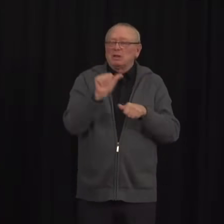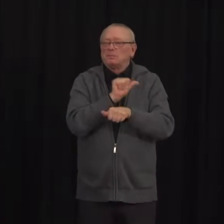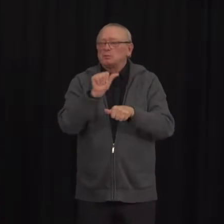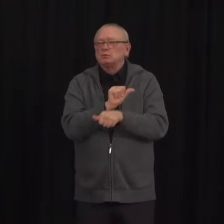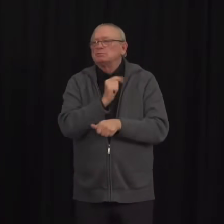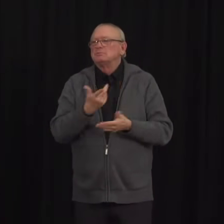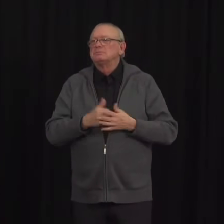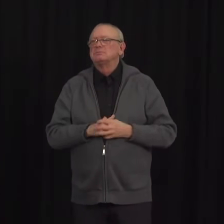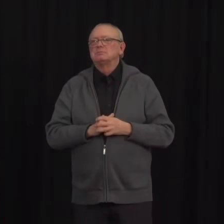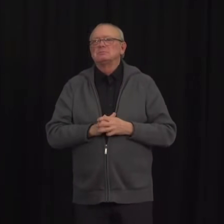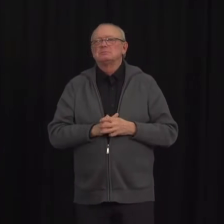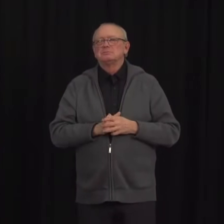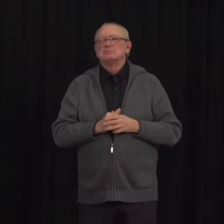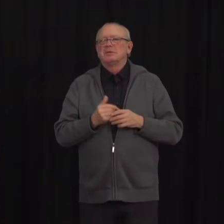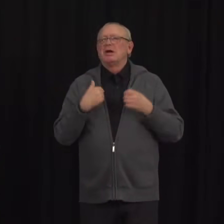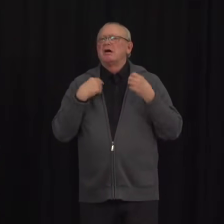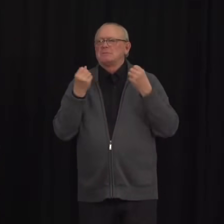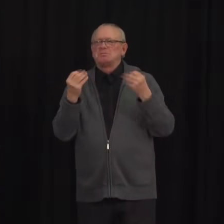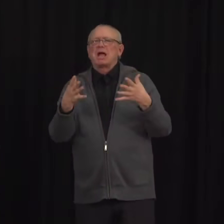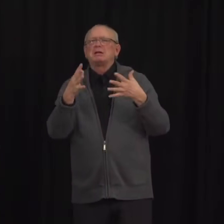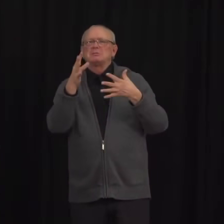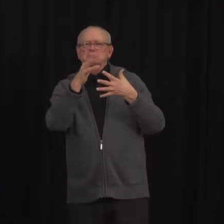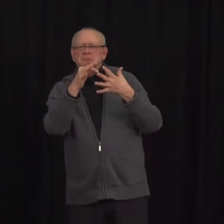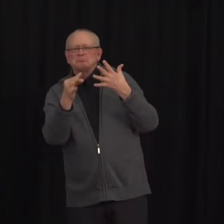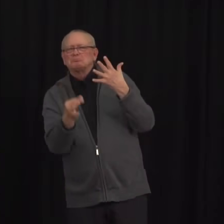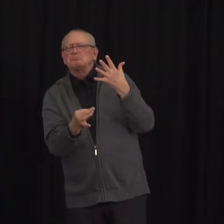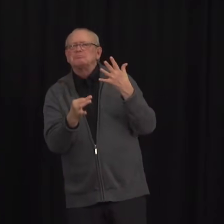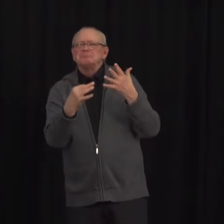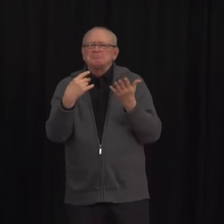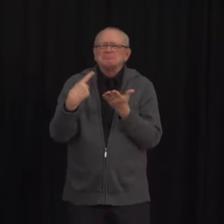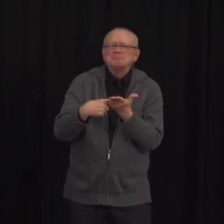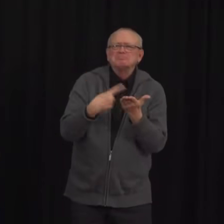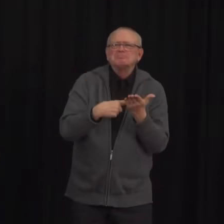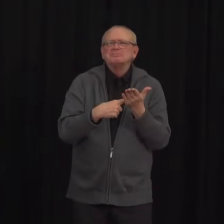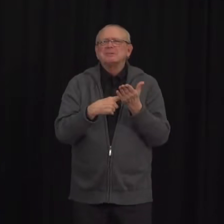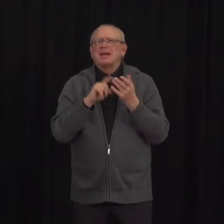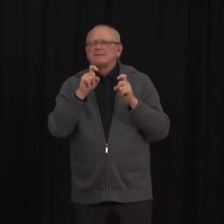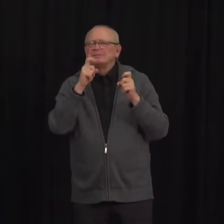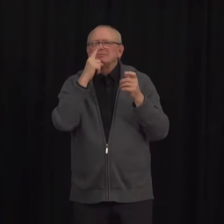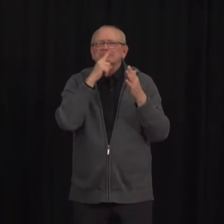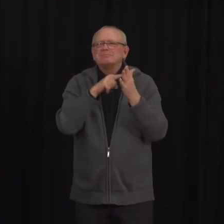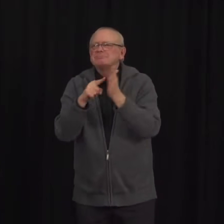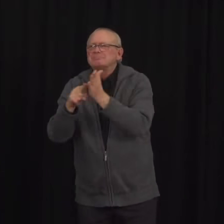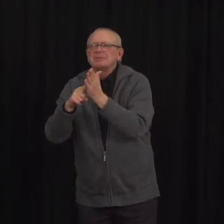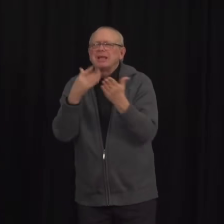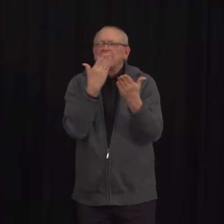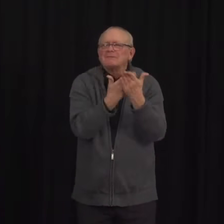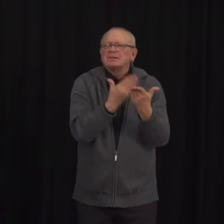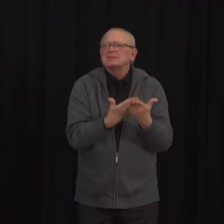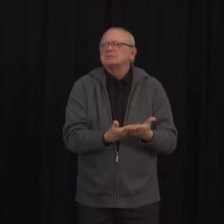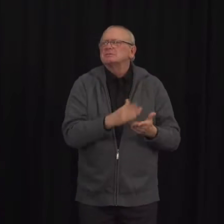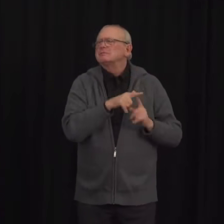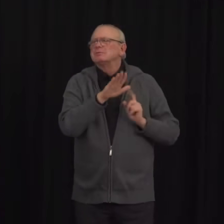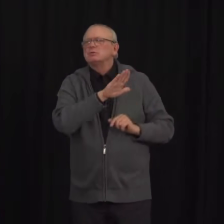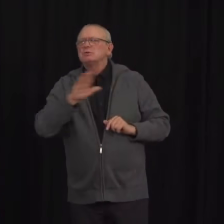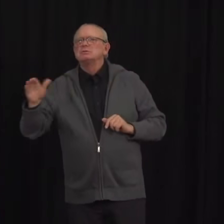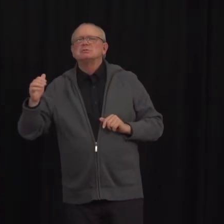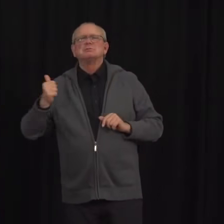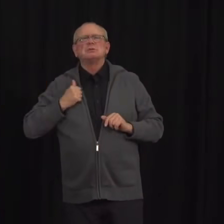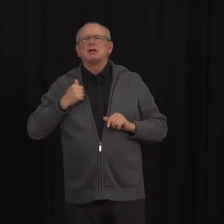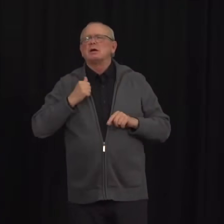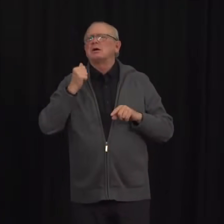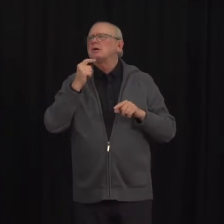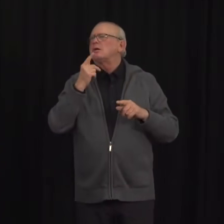There are a variety of options. We're looking at evidence from other jurisdictions around the country and around the world at the measures